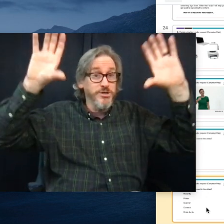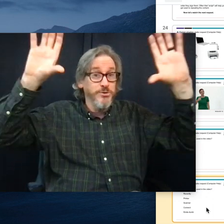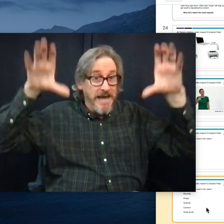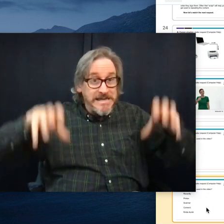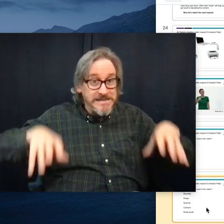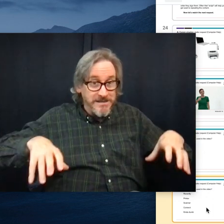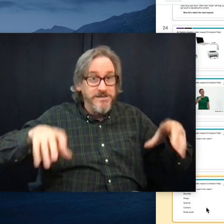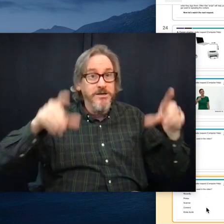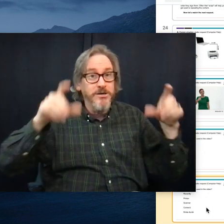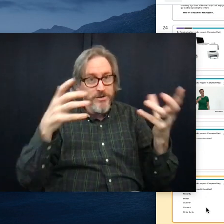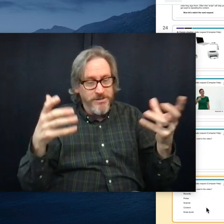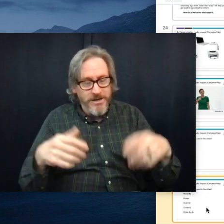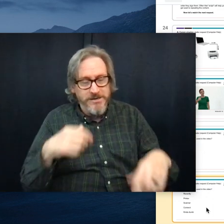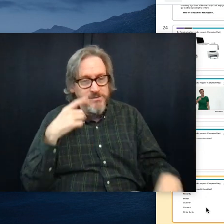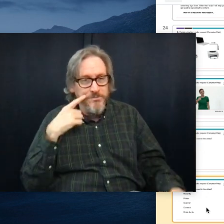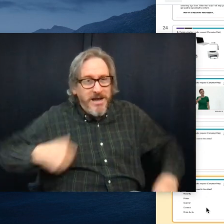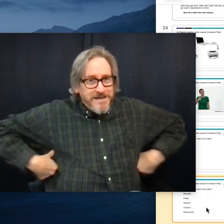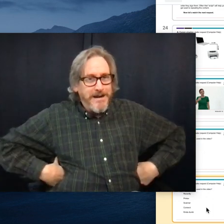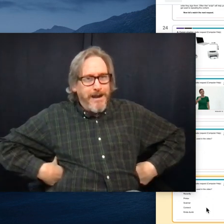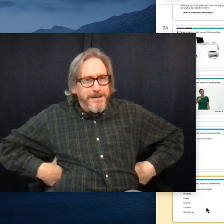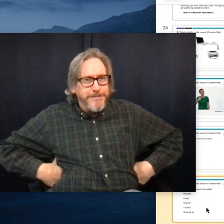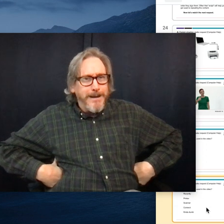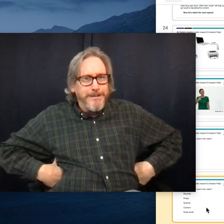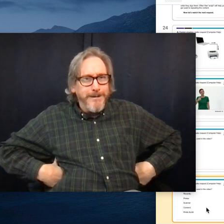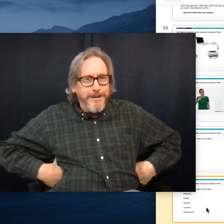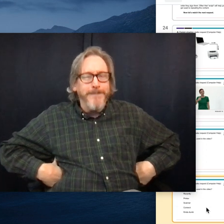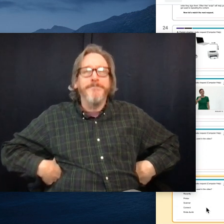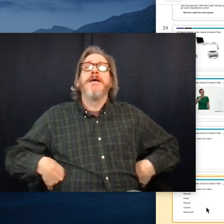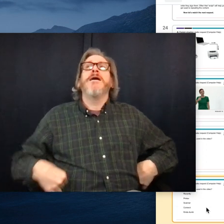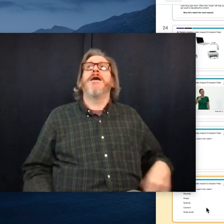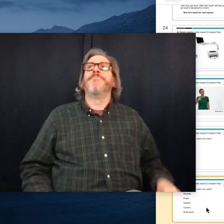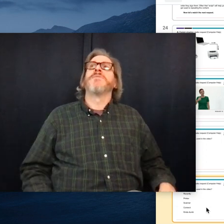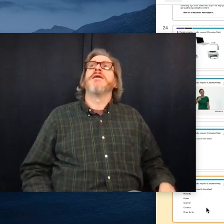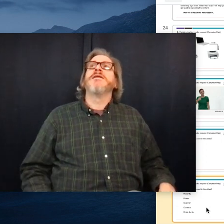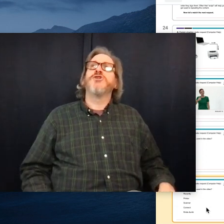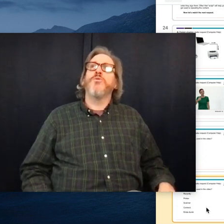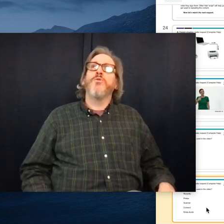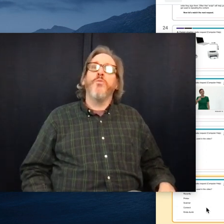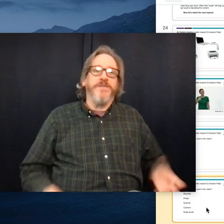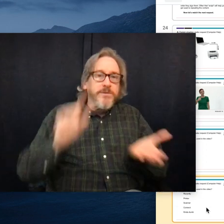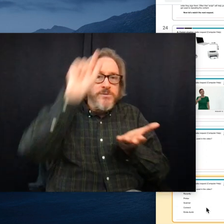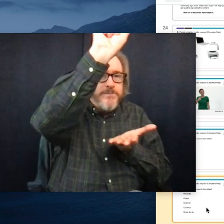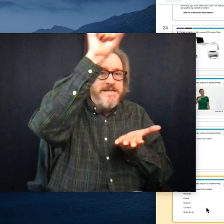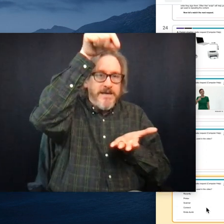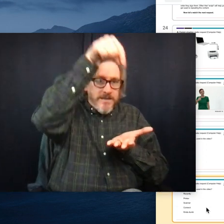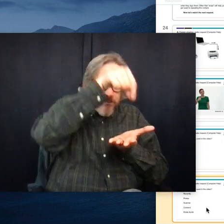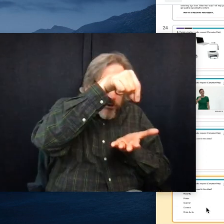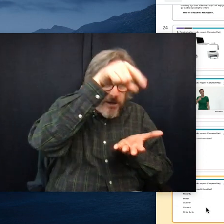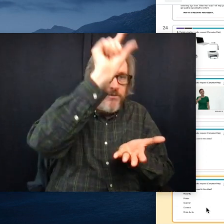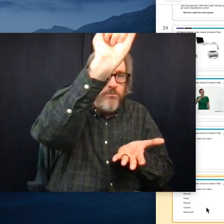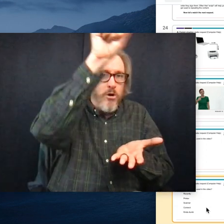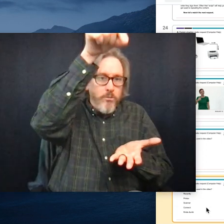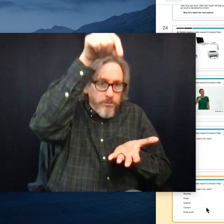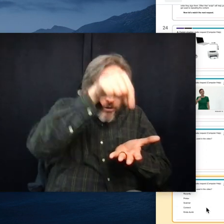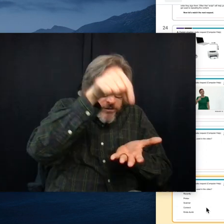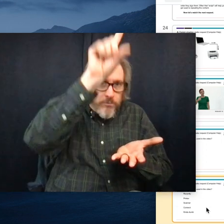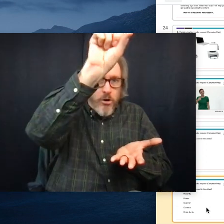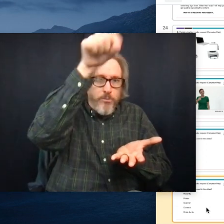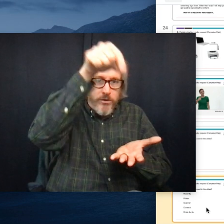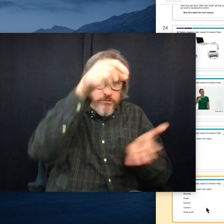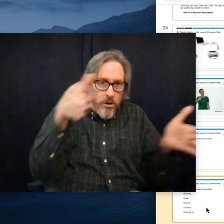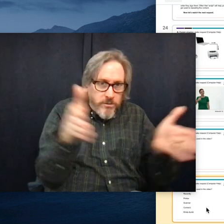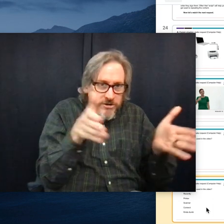So there were two cases with the things. It's like a history lesson, isn't it? So what they would do is they would take it and they'd put it in the row, put